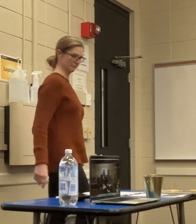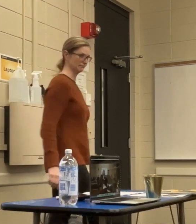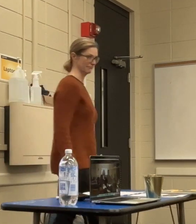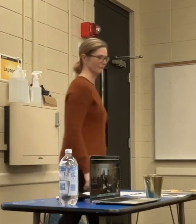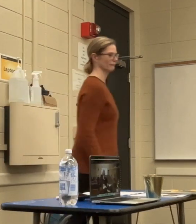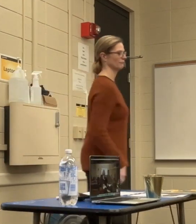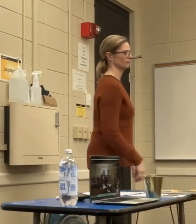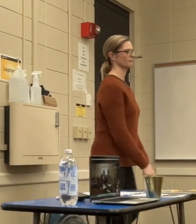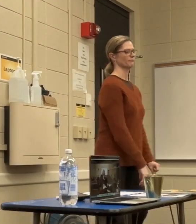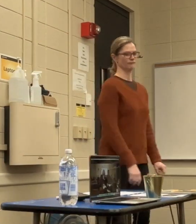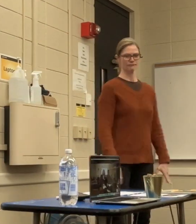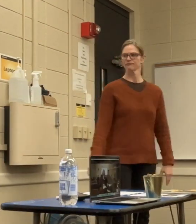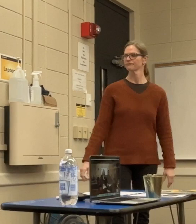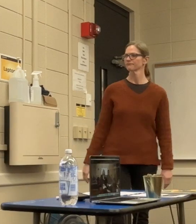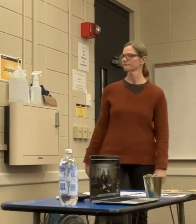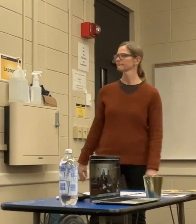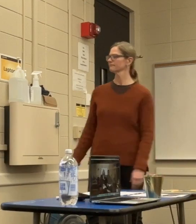on that, please ask.